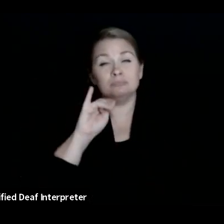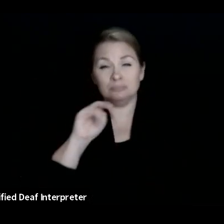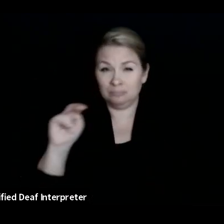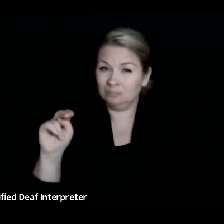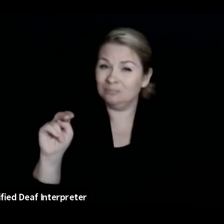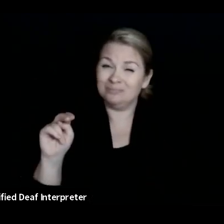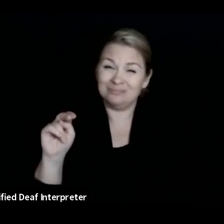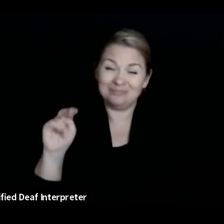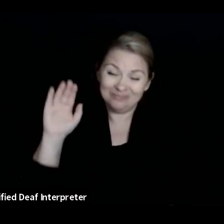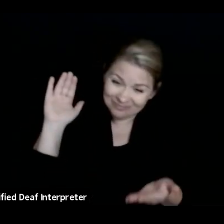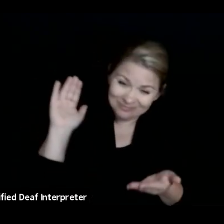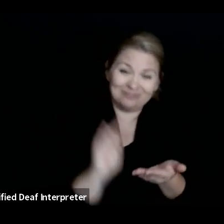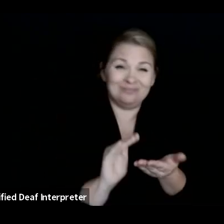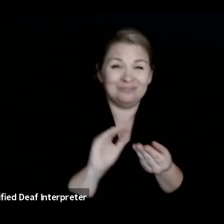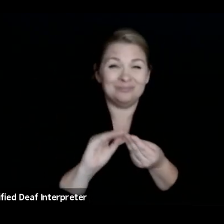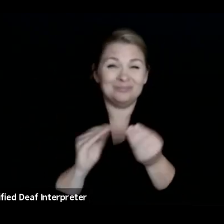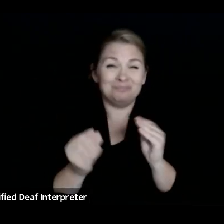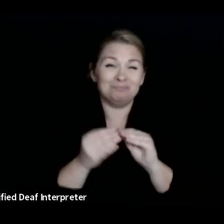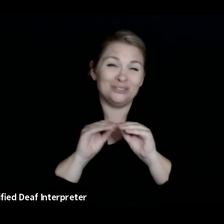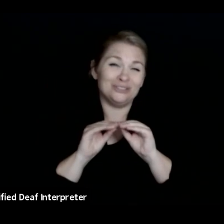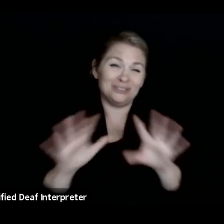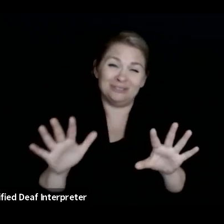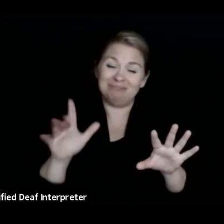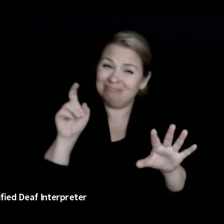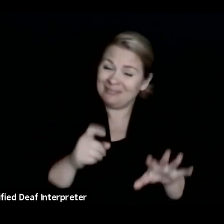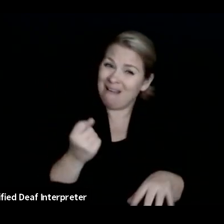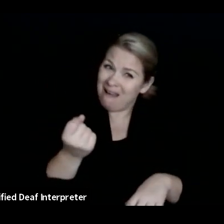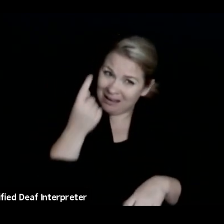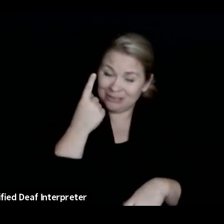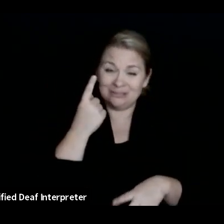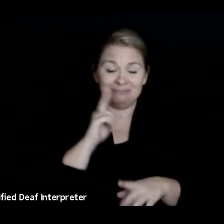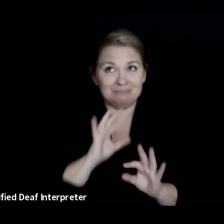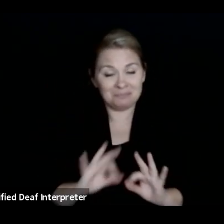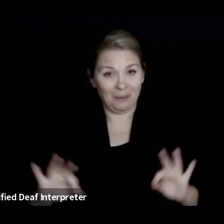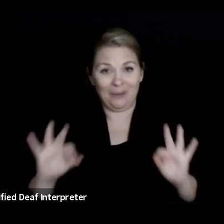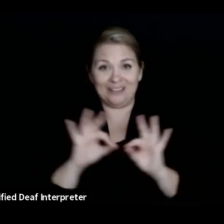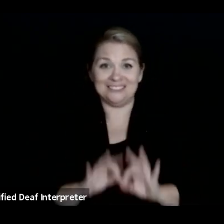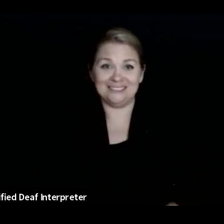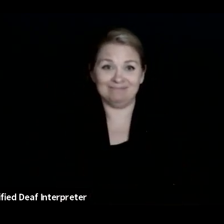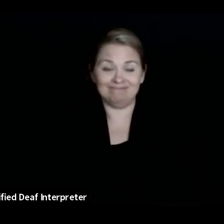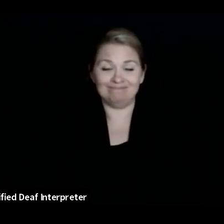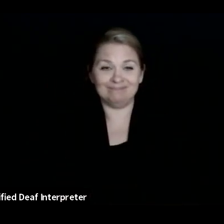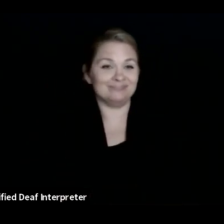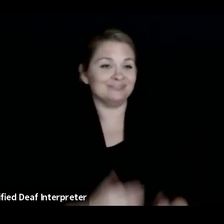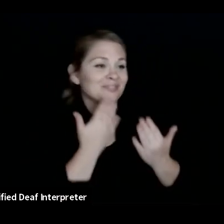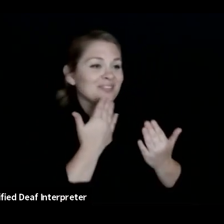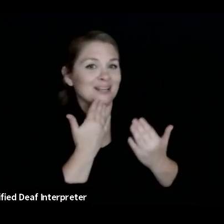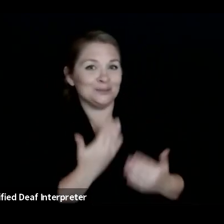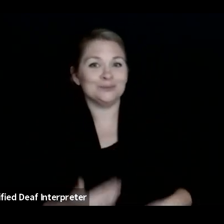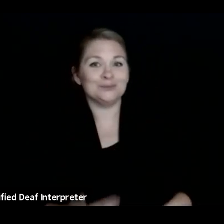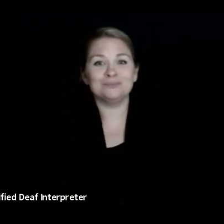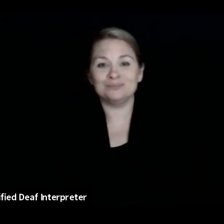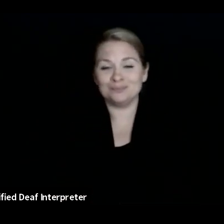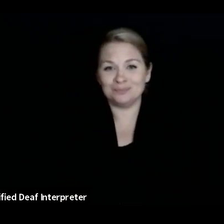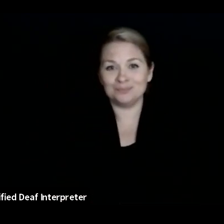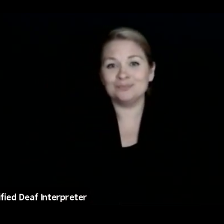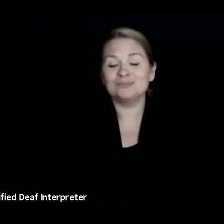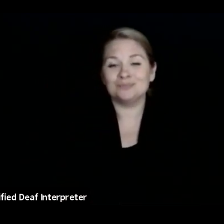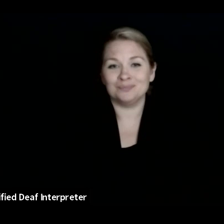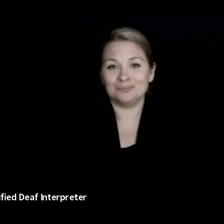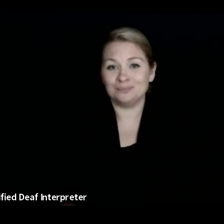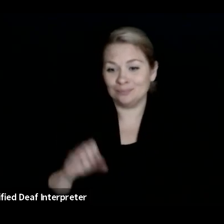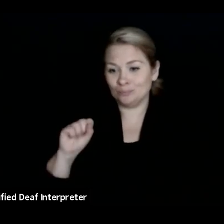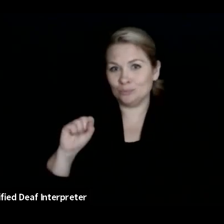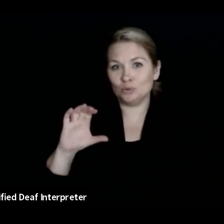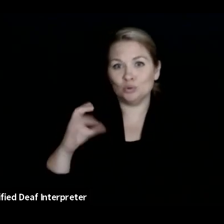Thank you so much, Chris. That is all the time we have this afternoon. If you have a follow-up question we were not able to get to during the call,